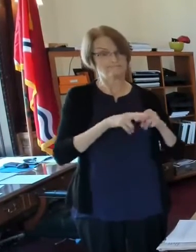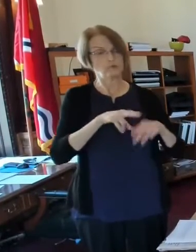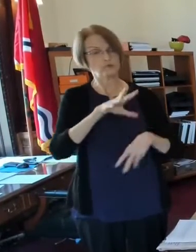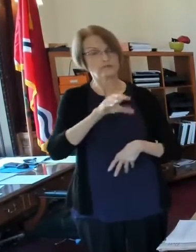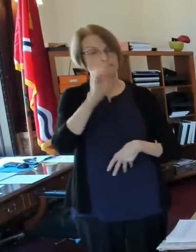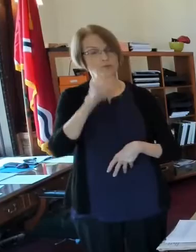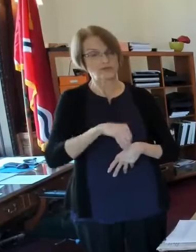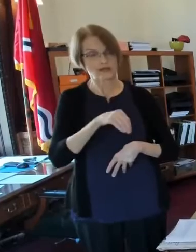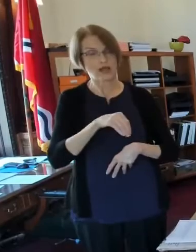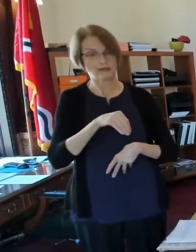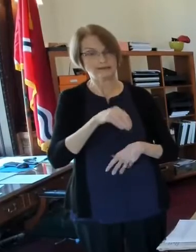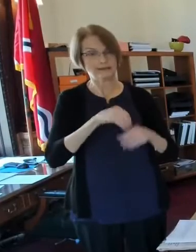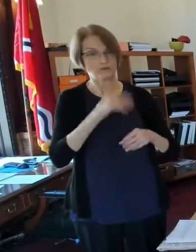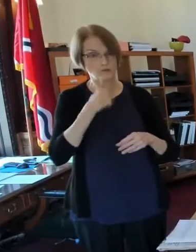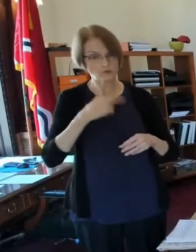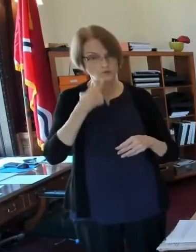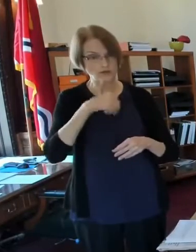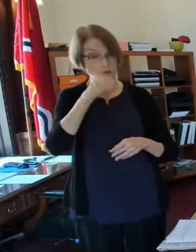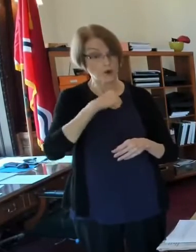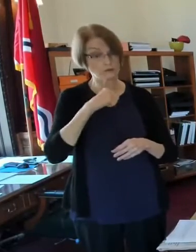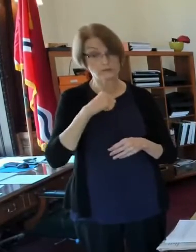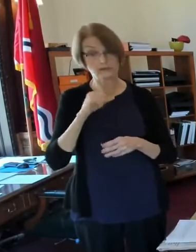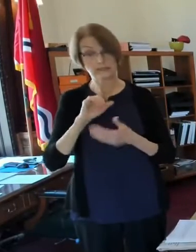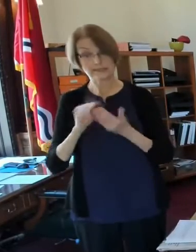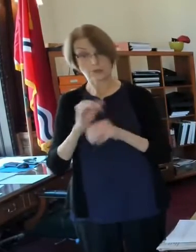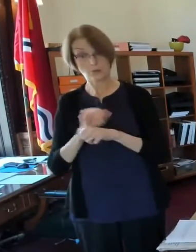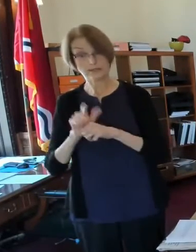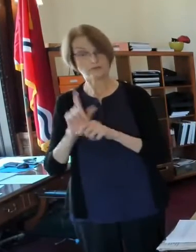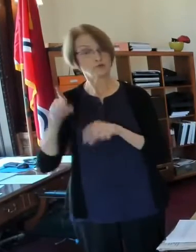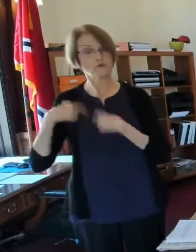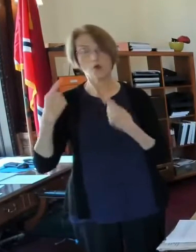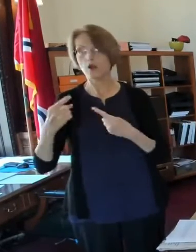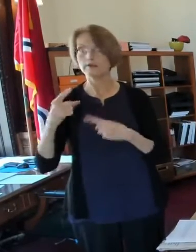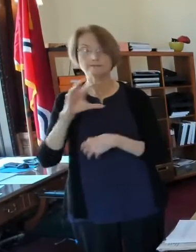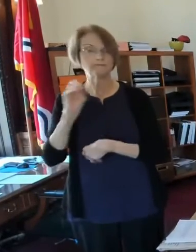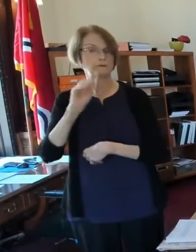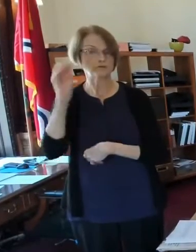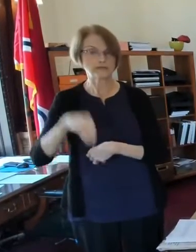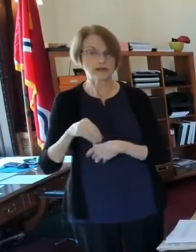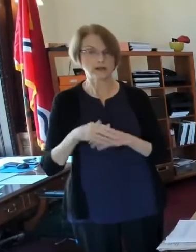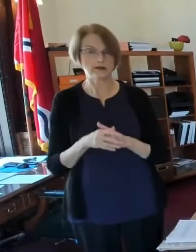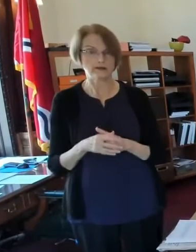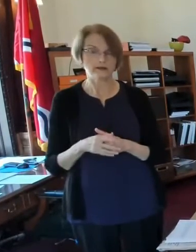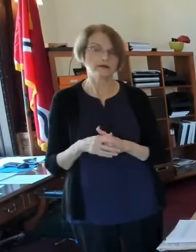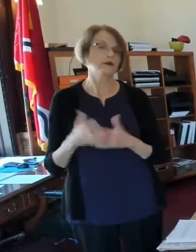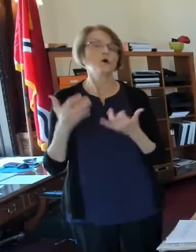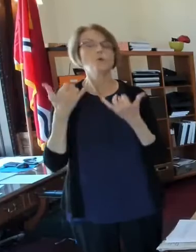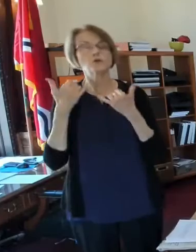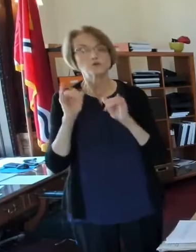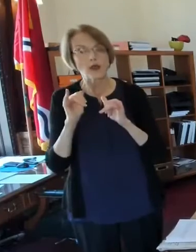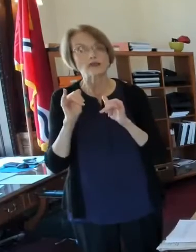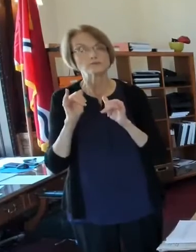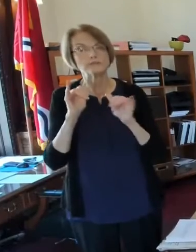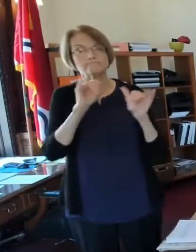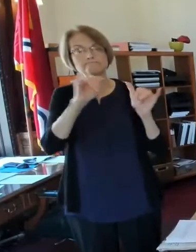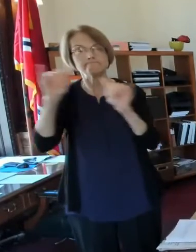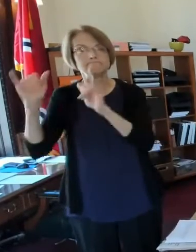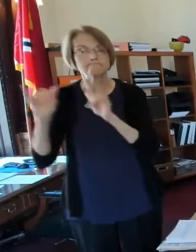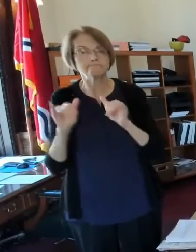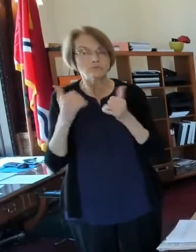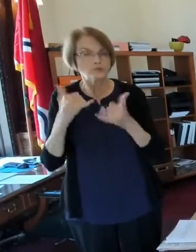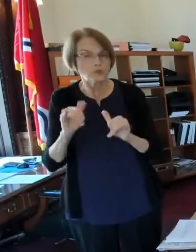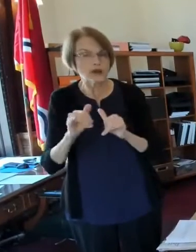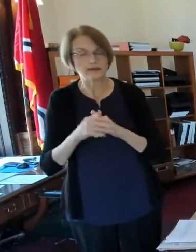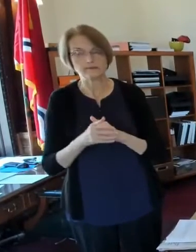We have been at 50 all along. So we're trying to stay somewhat in sync with these other areas.